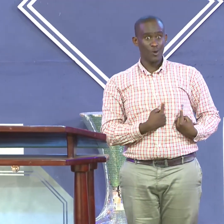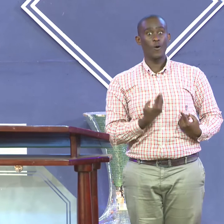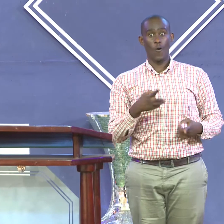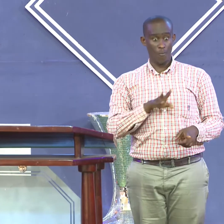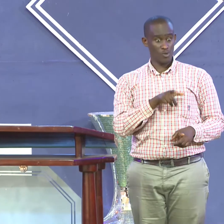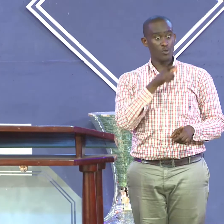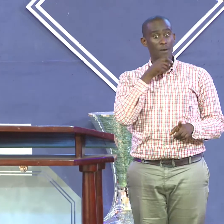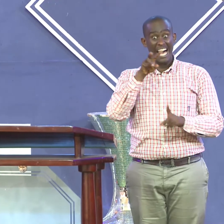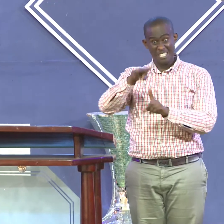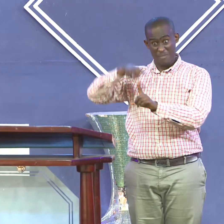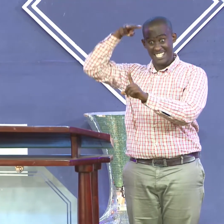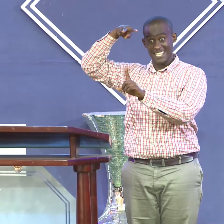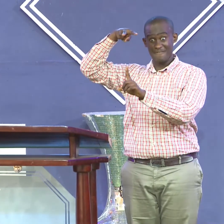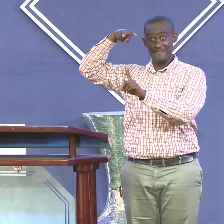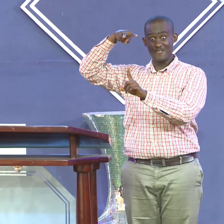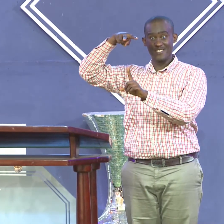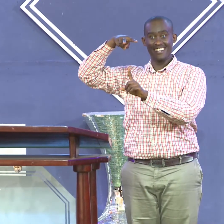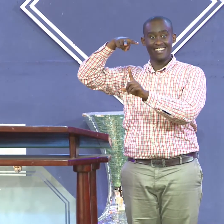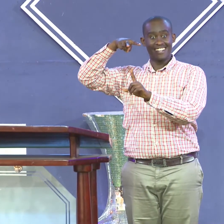heart. And it changed his